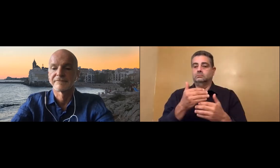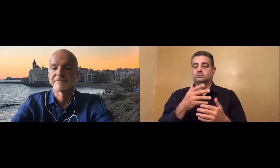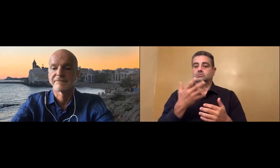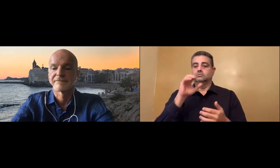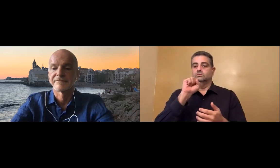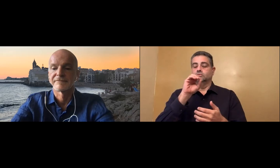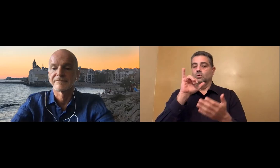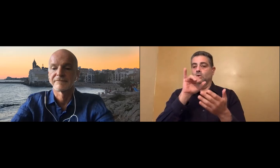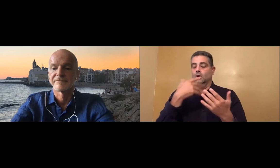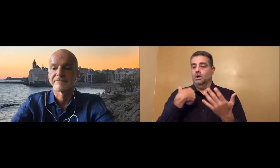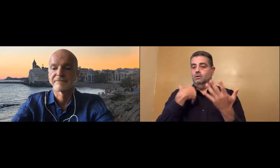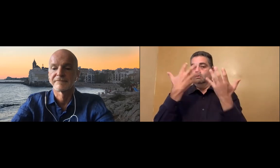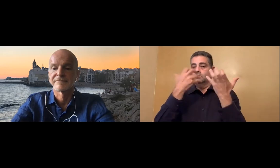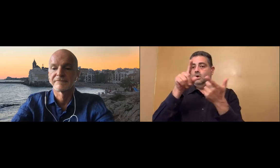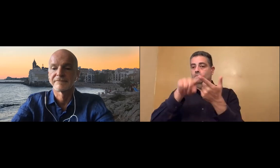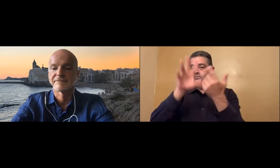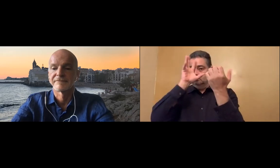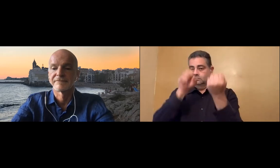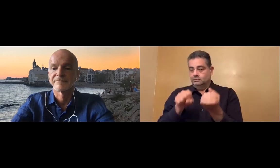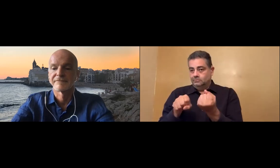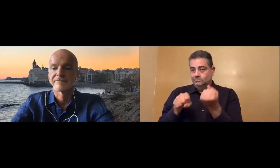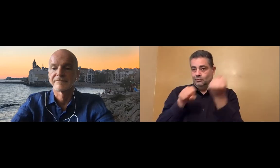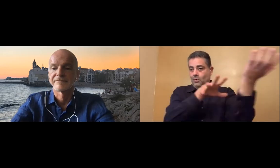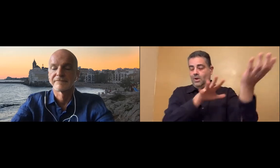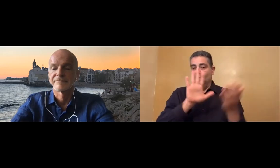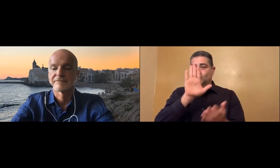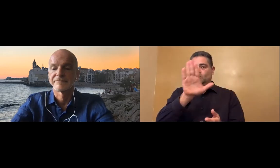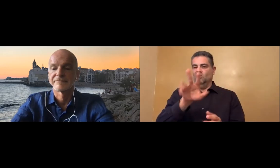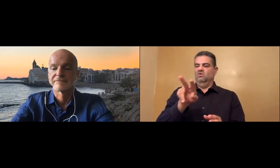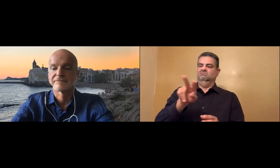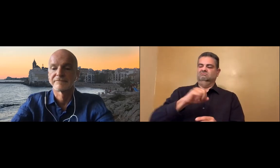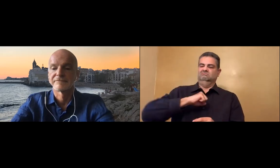And we found that to be a much more effective process.